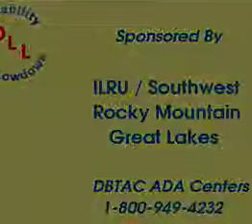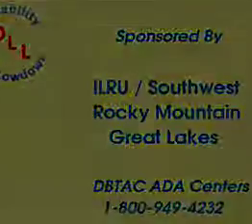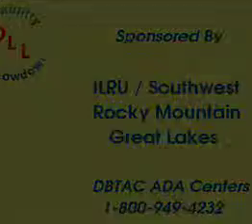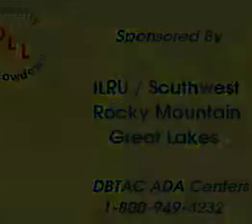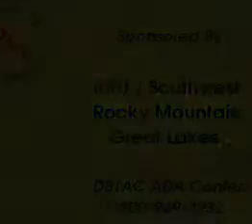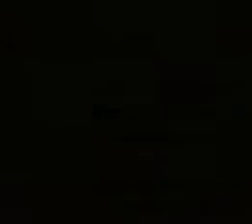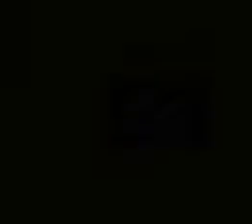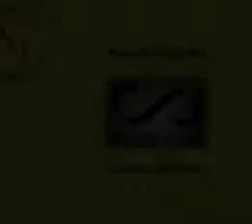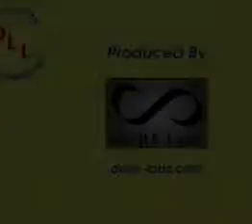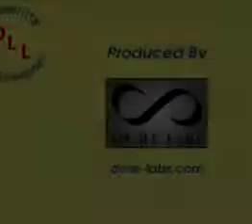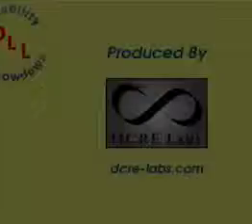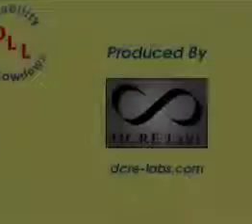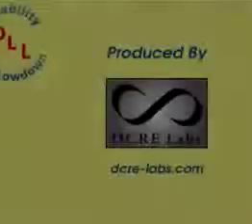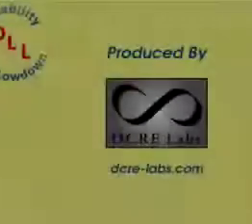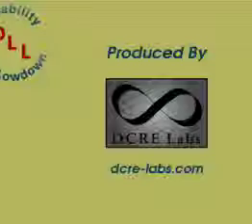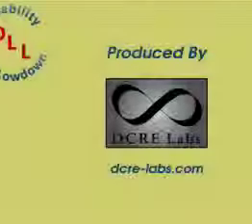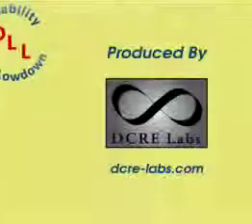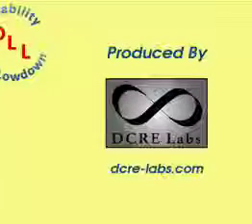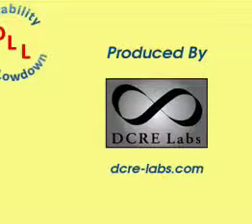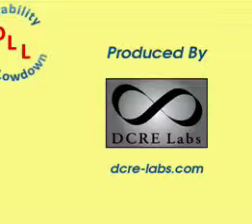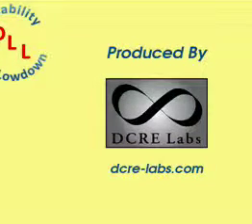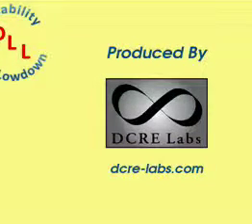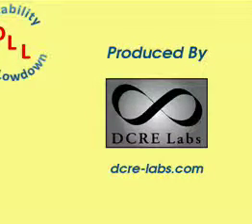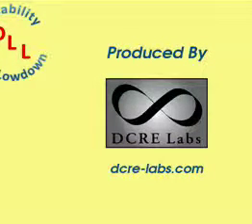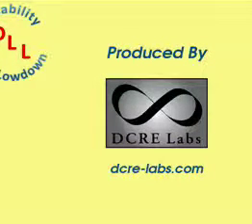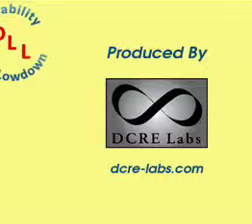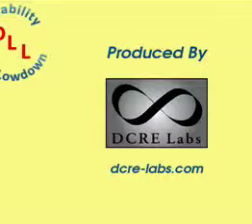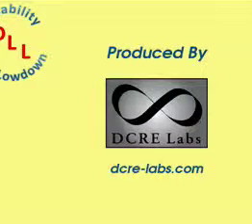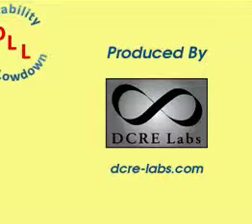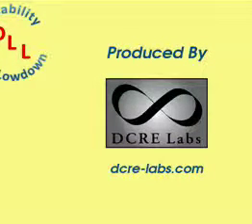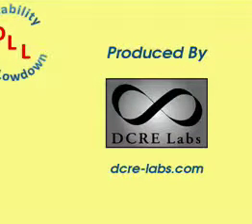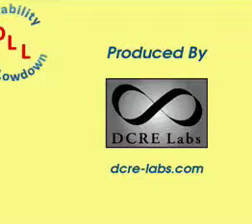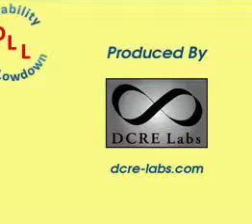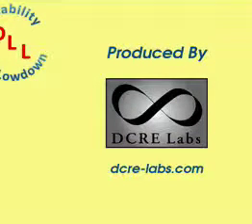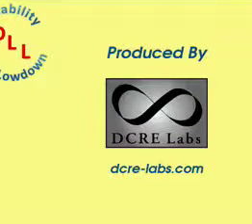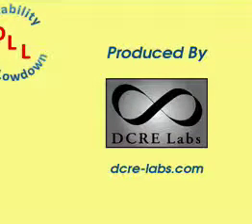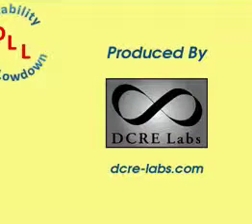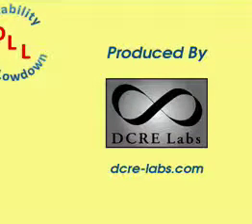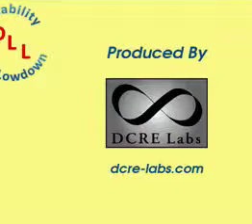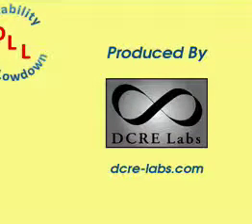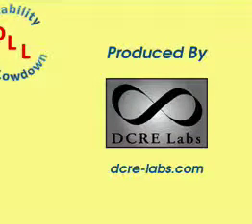Produced by Decker Labs.